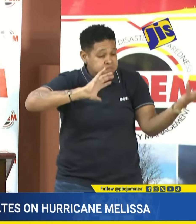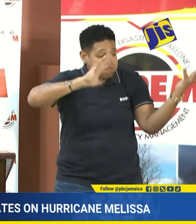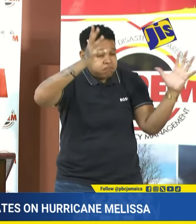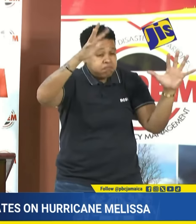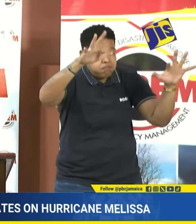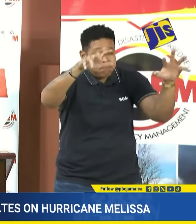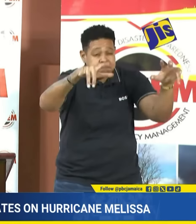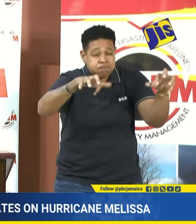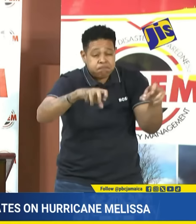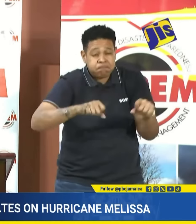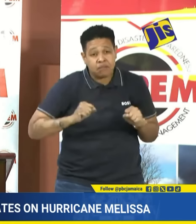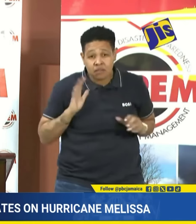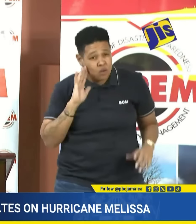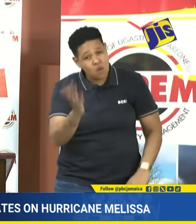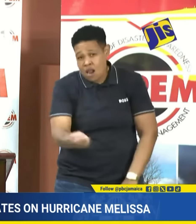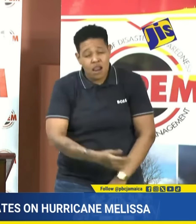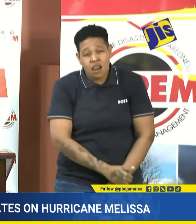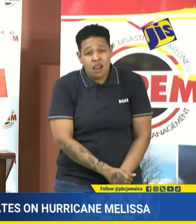this